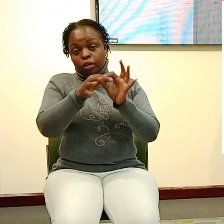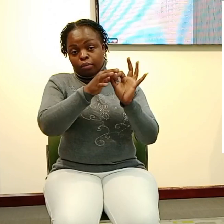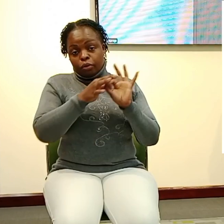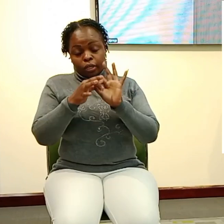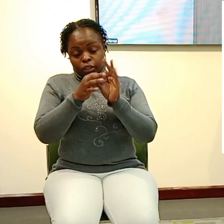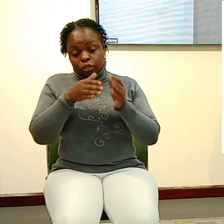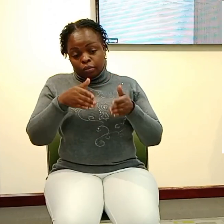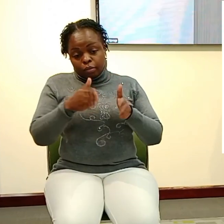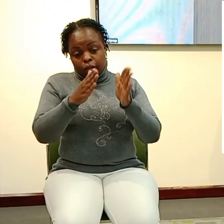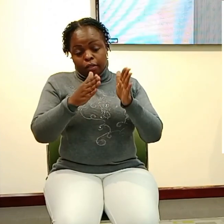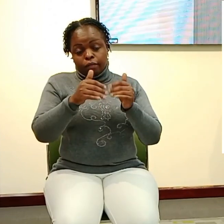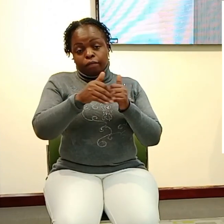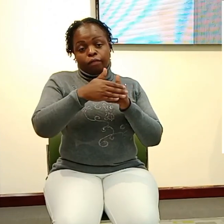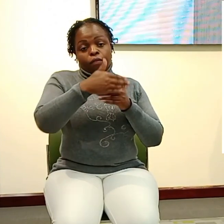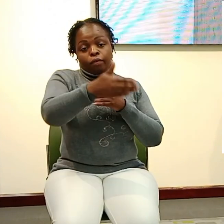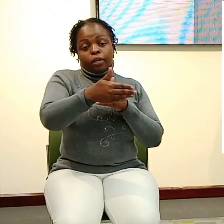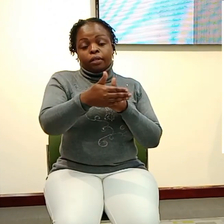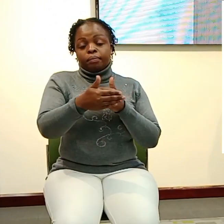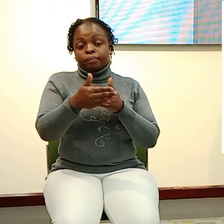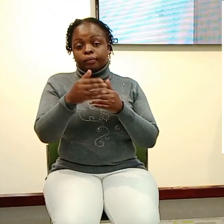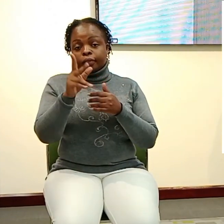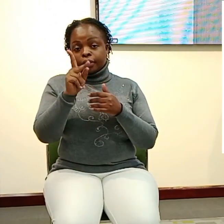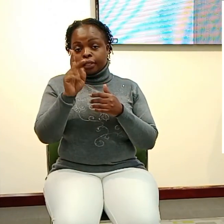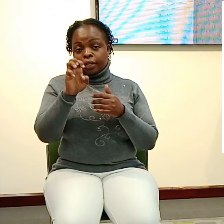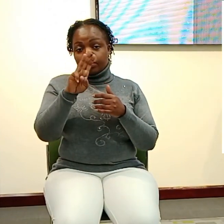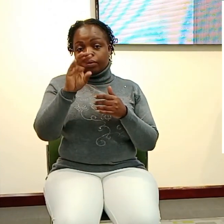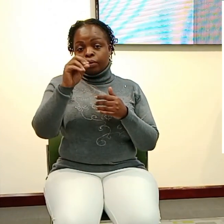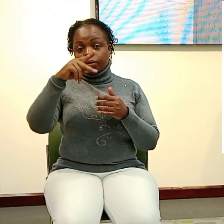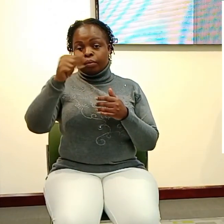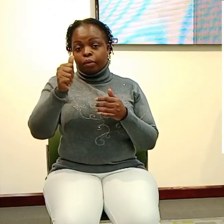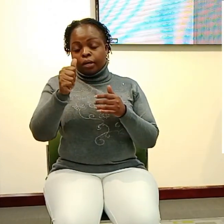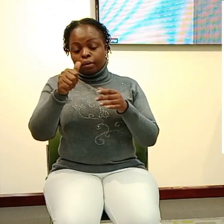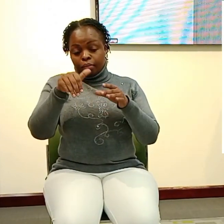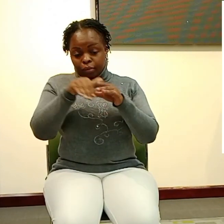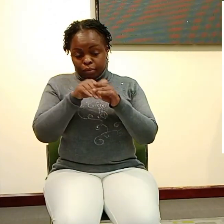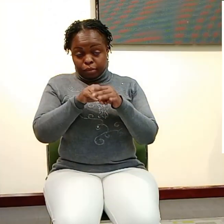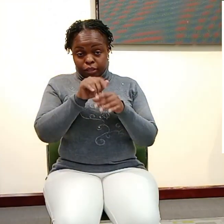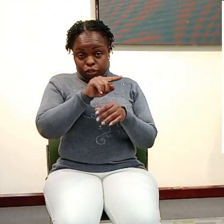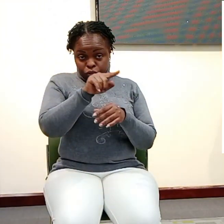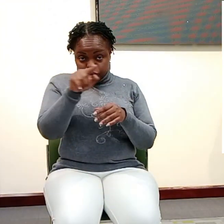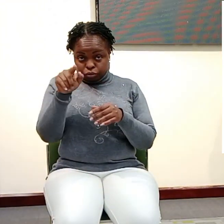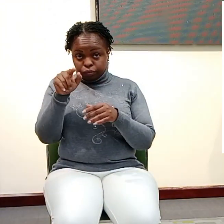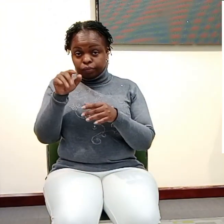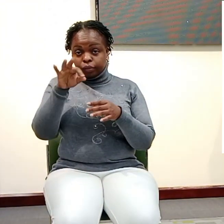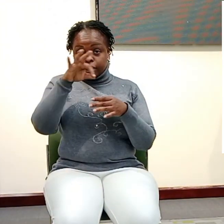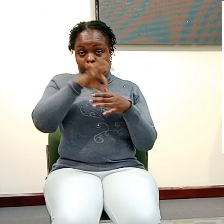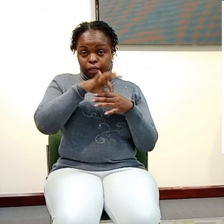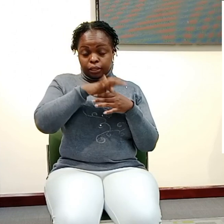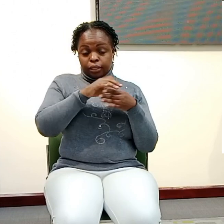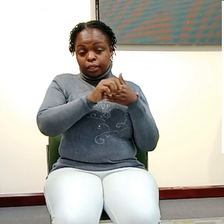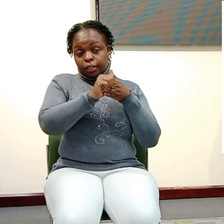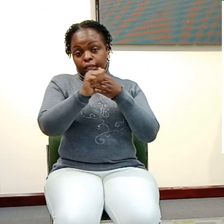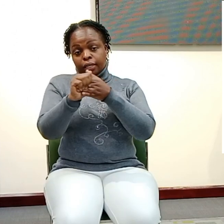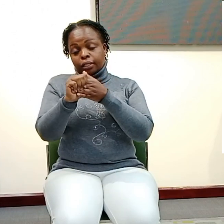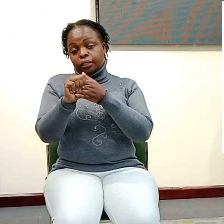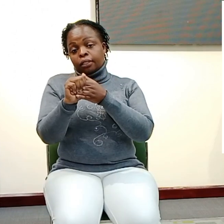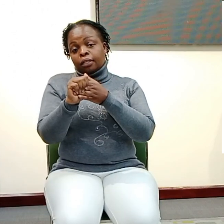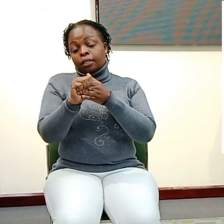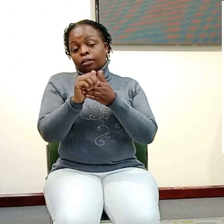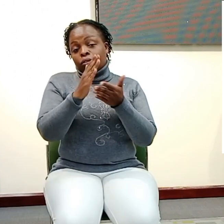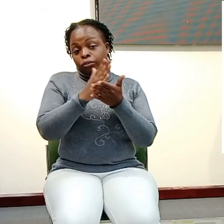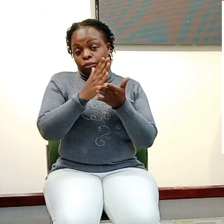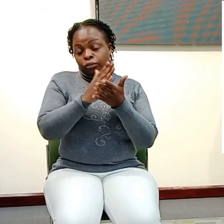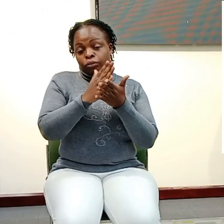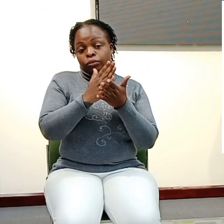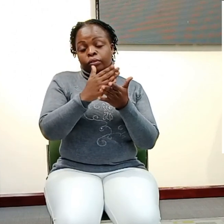path forward. Kiwopa members, you are the elected leaders, the pinnacle of women's representation